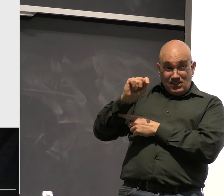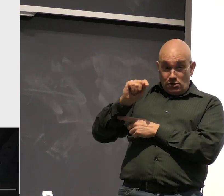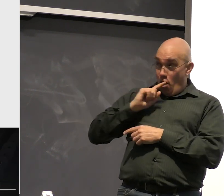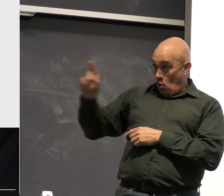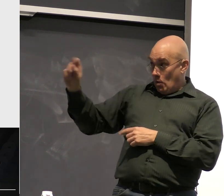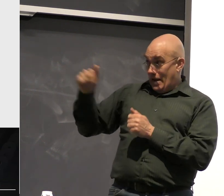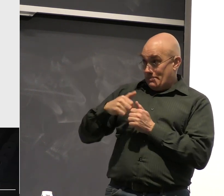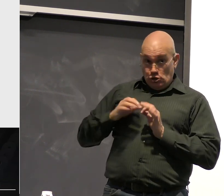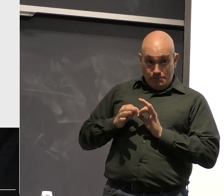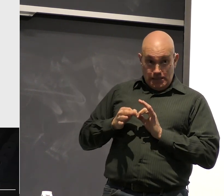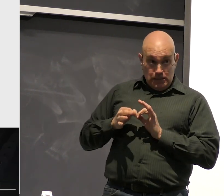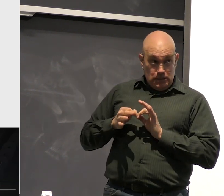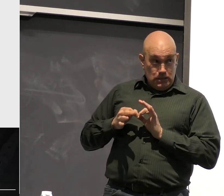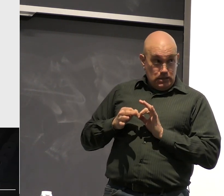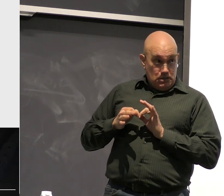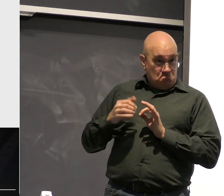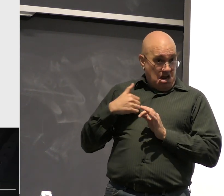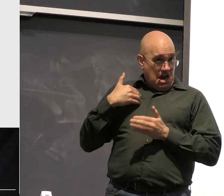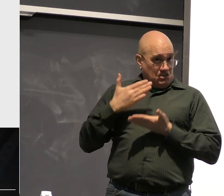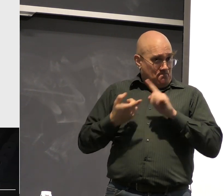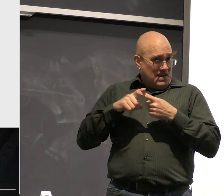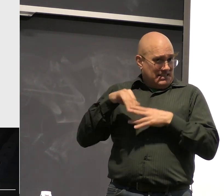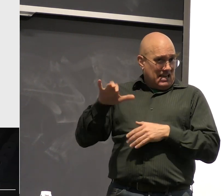pushed back. I checked with the cast to ask if they were comfortable,